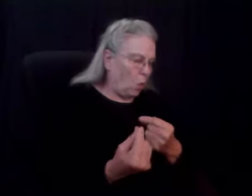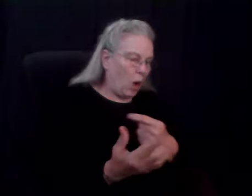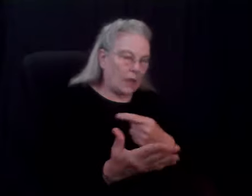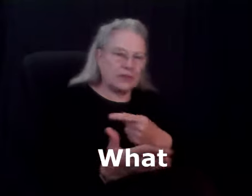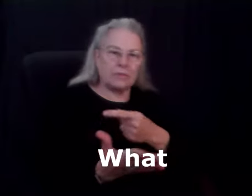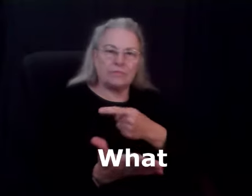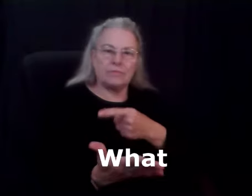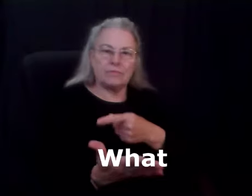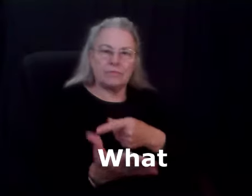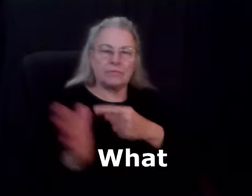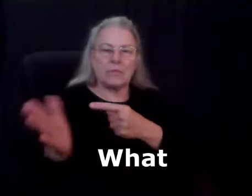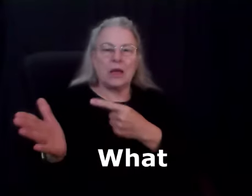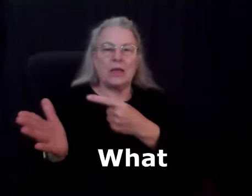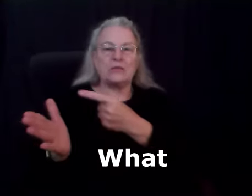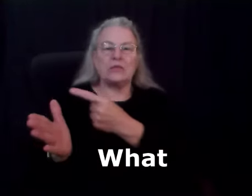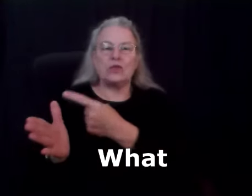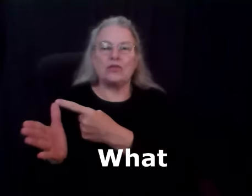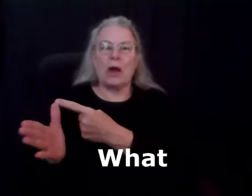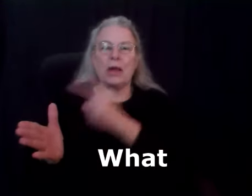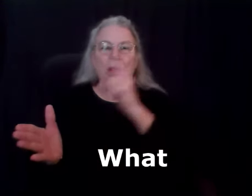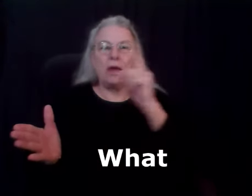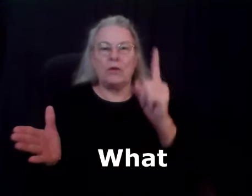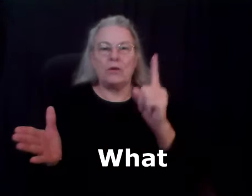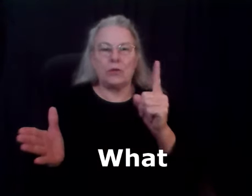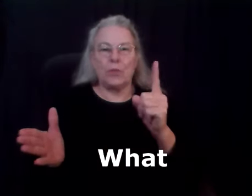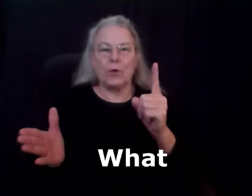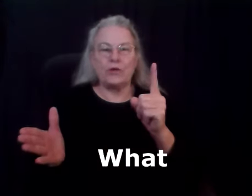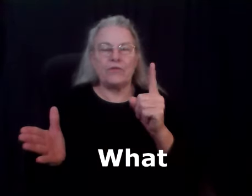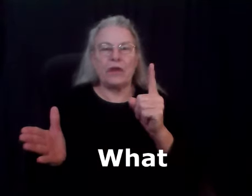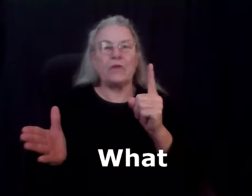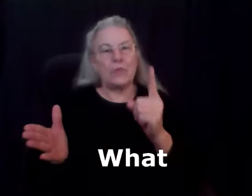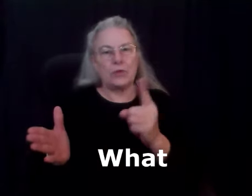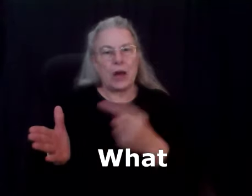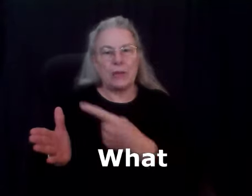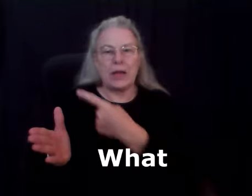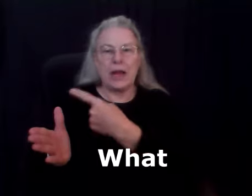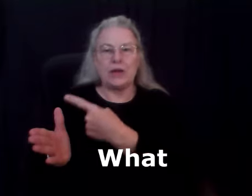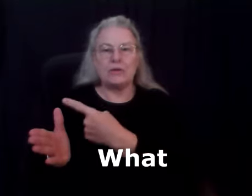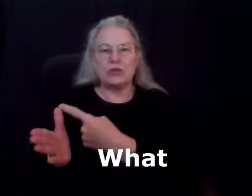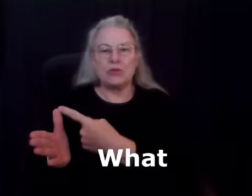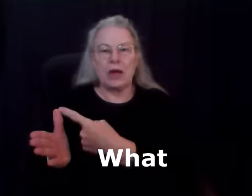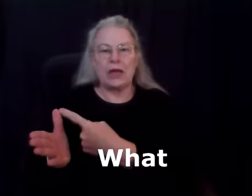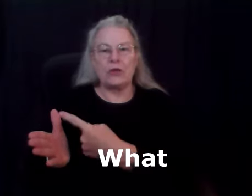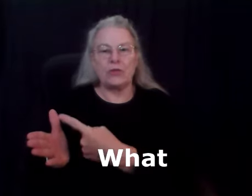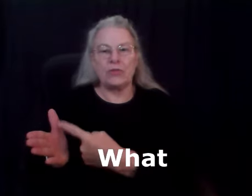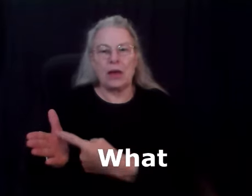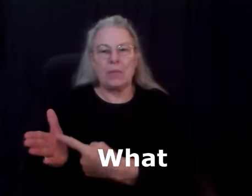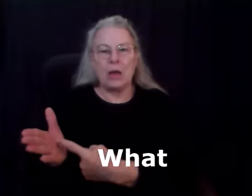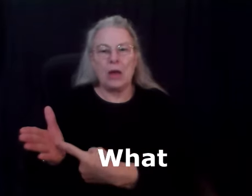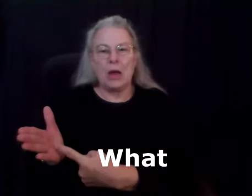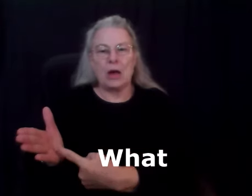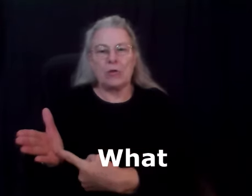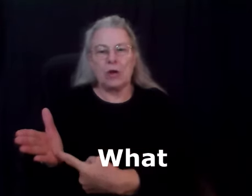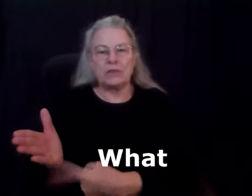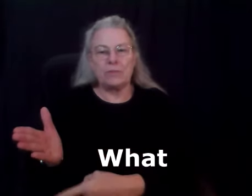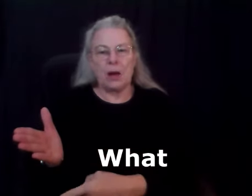What? It's a strike, your pointer finger from your dominant hand striking your thumb across the palm